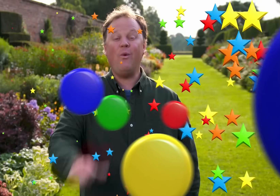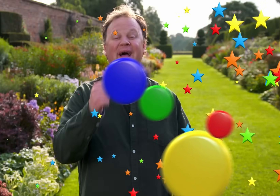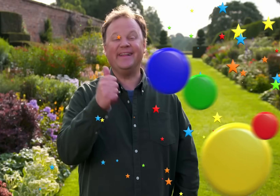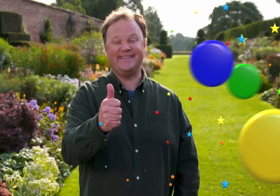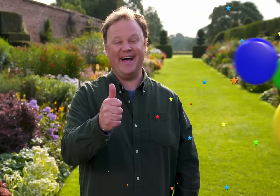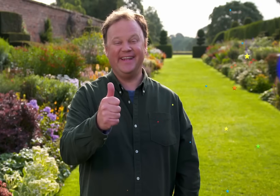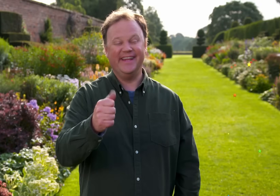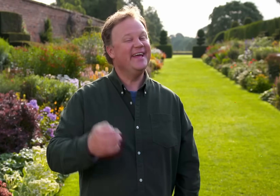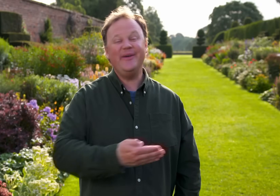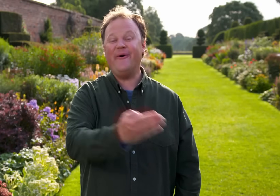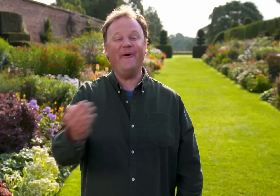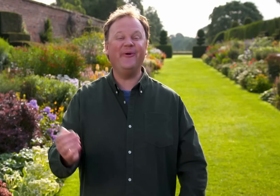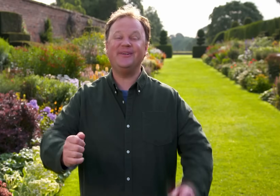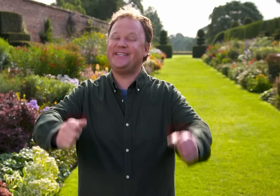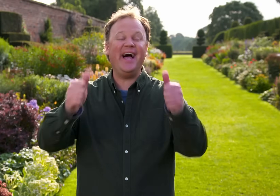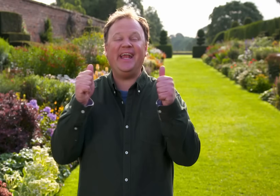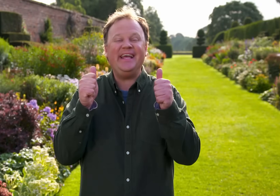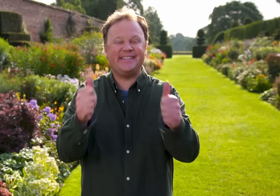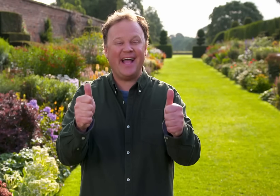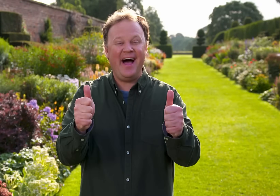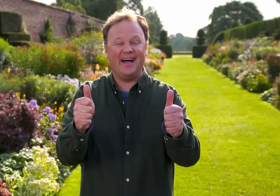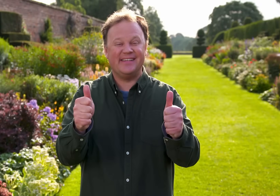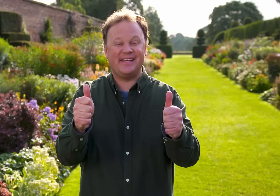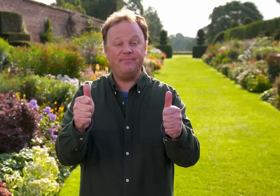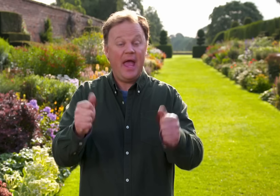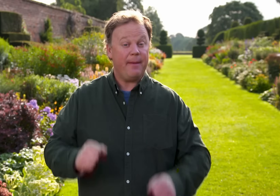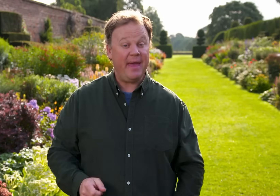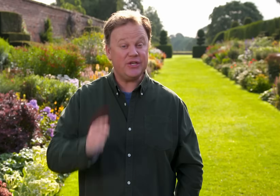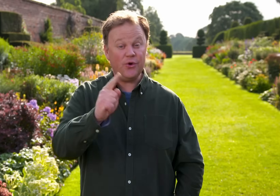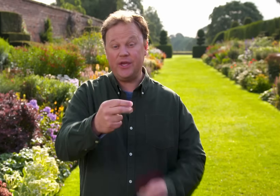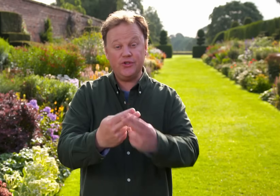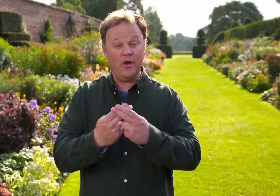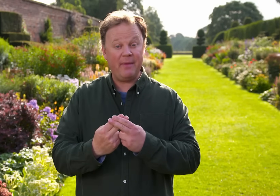Well done! You're all shining stars. Make sure you join me